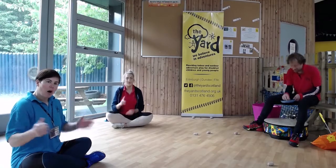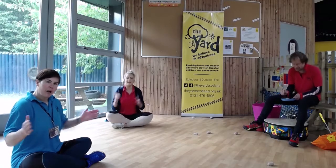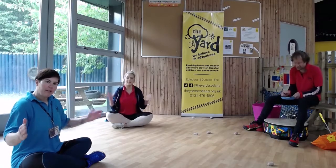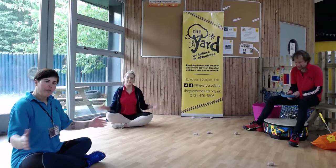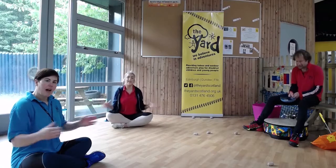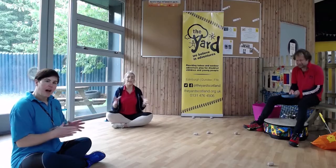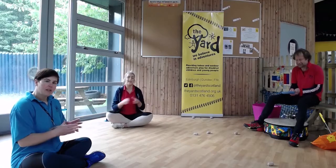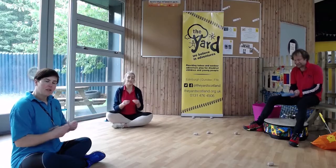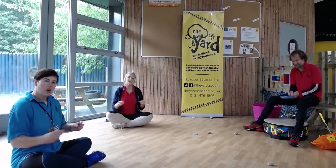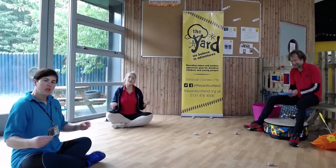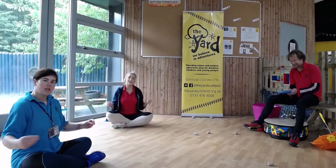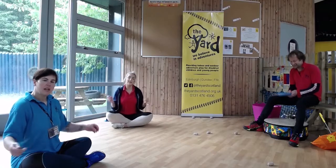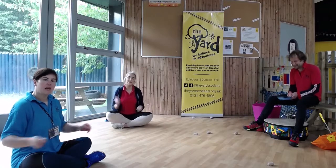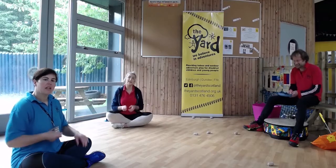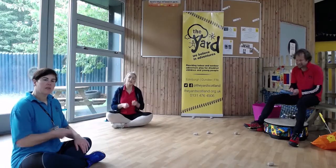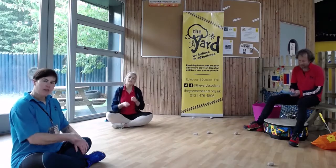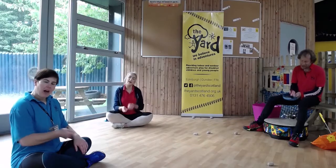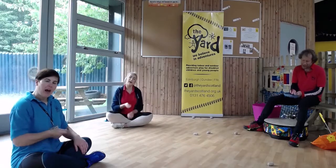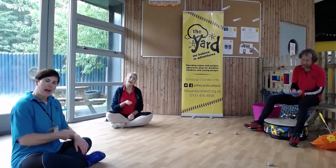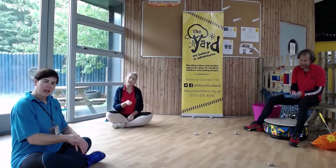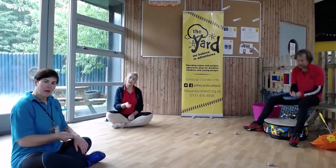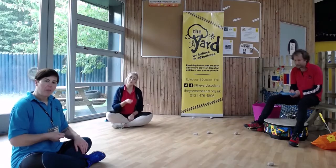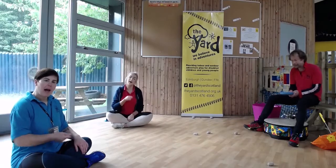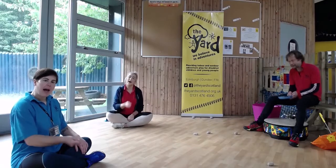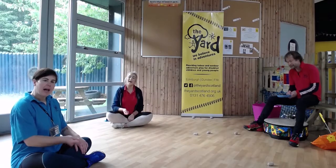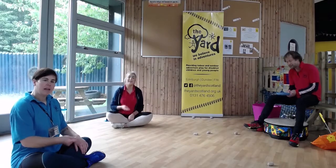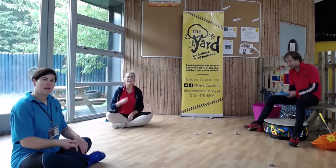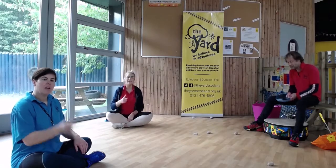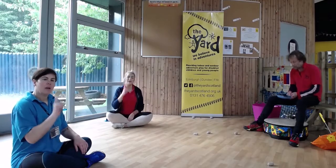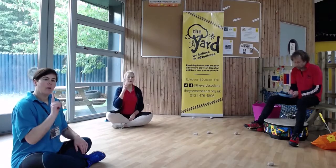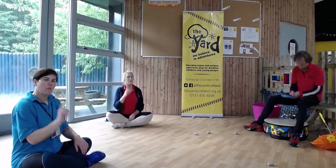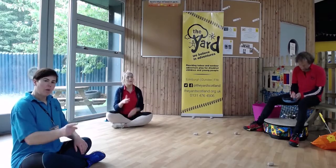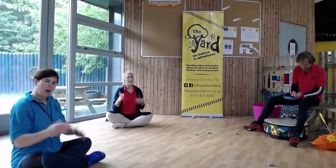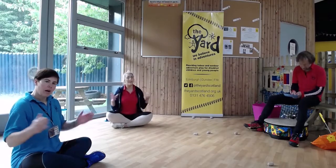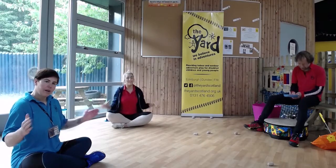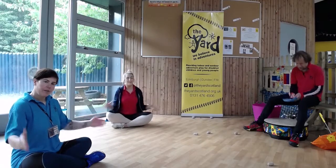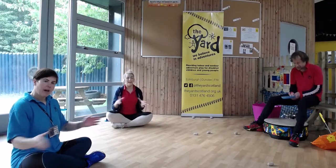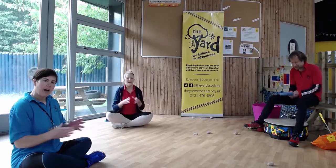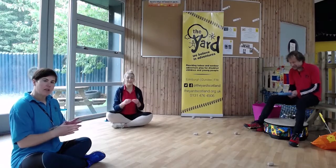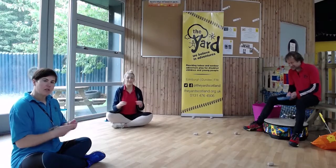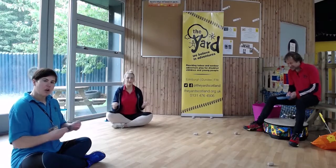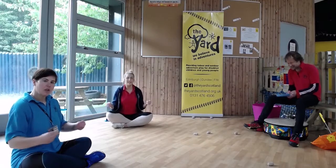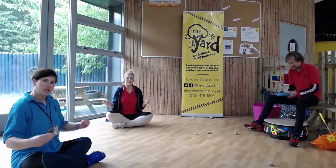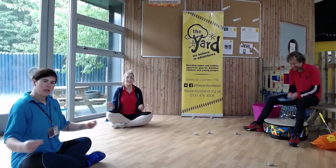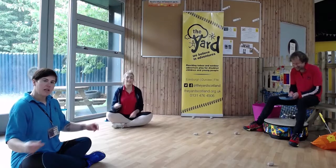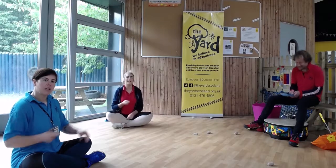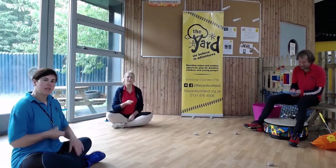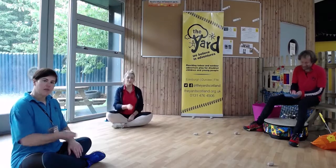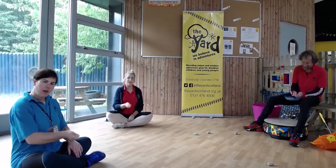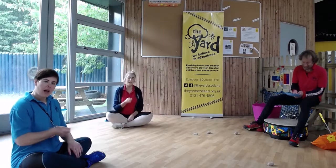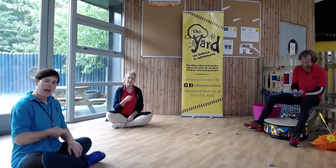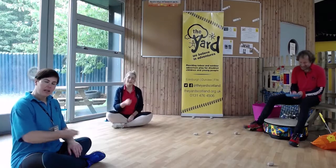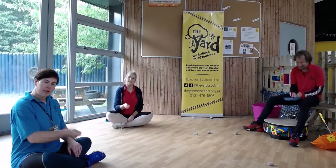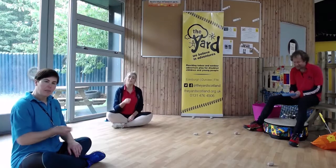One fat sausage frying a pan. One fat sausage frying a